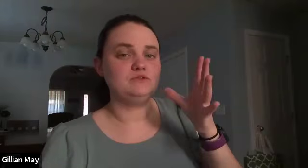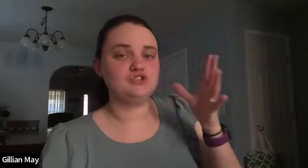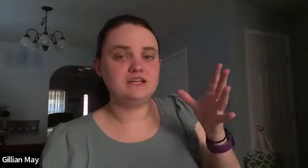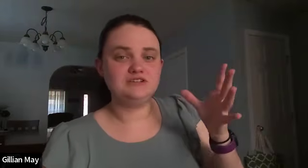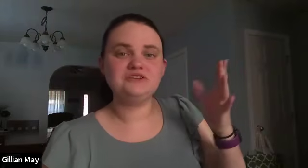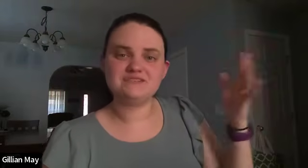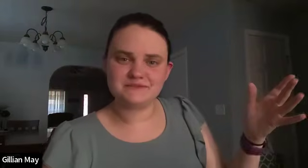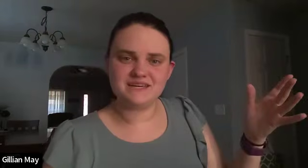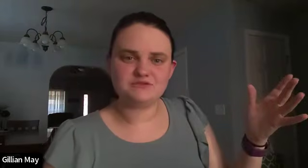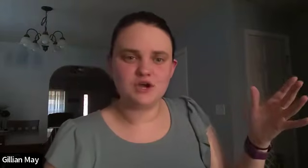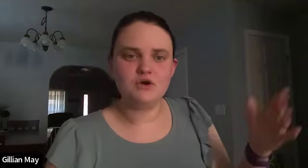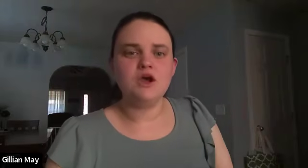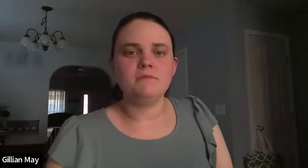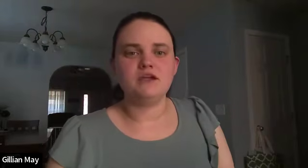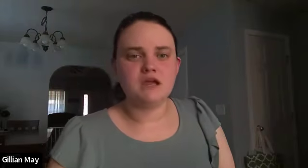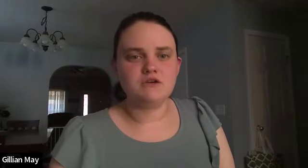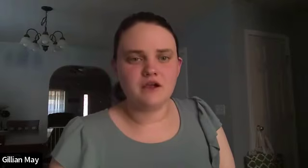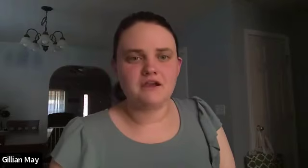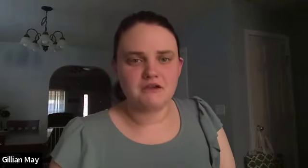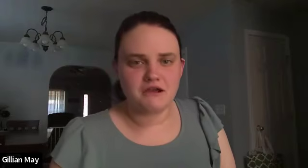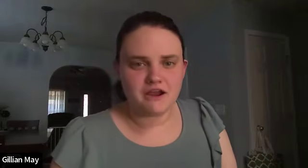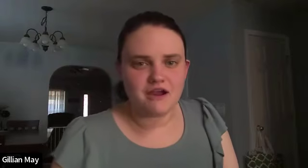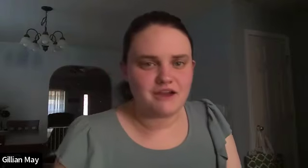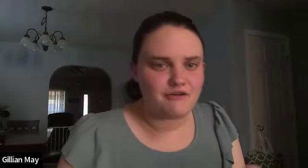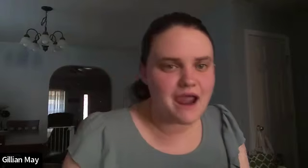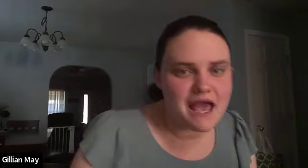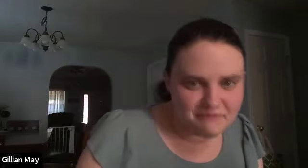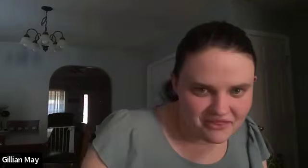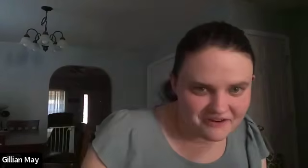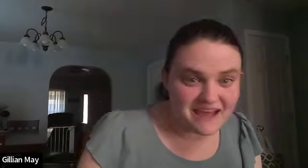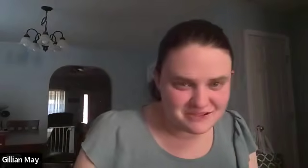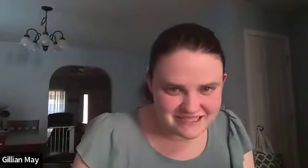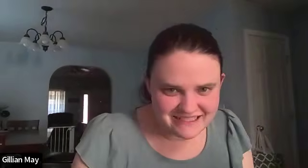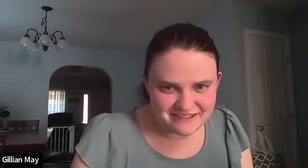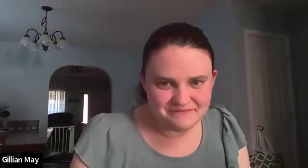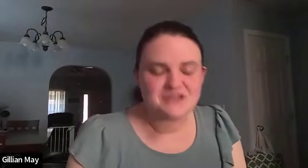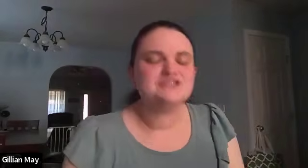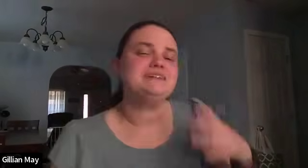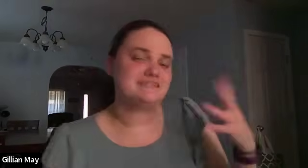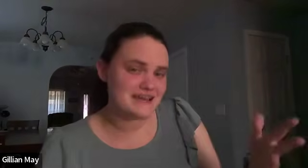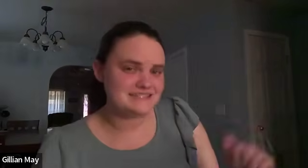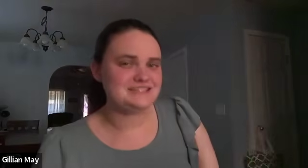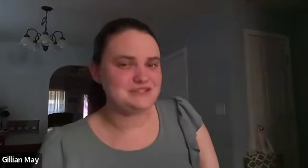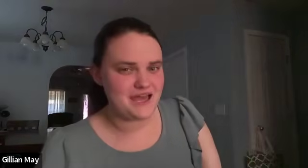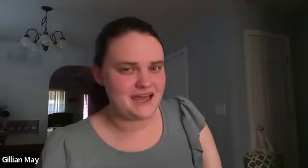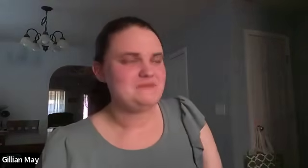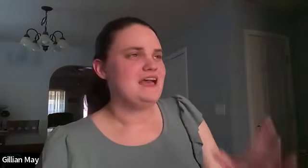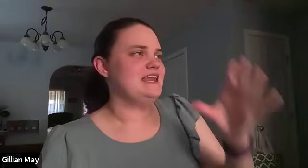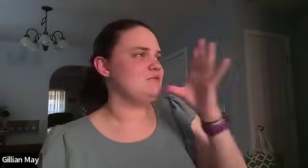he was trying to do, some kids will go, my great, great, great, great, great, great, great, great grandmother, that sort of deal. So he decided to do that. And he